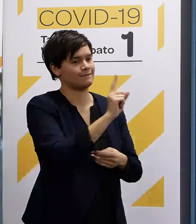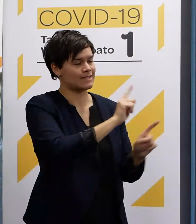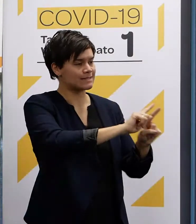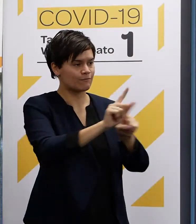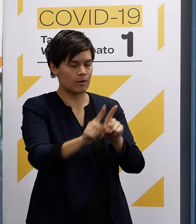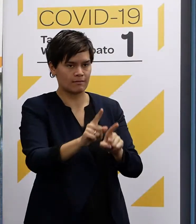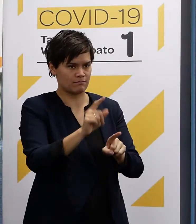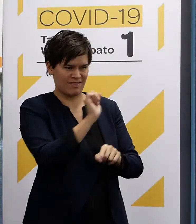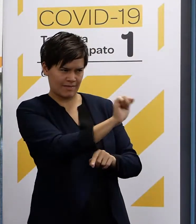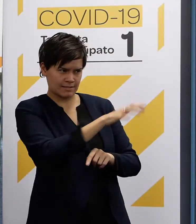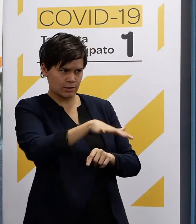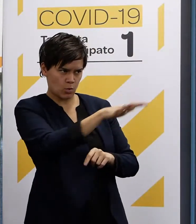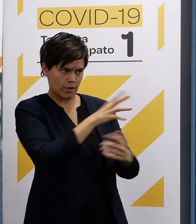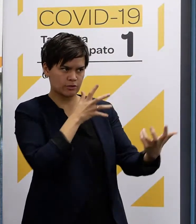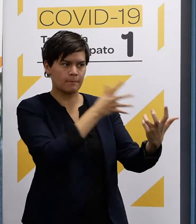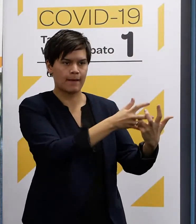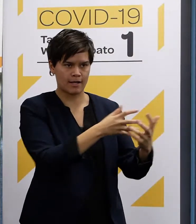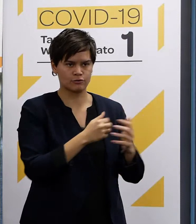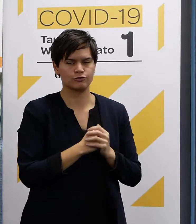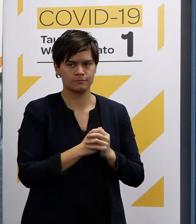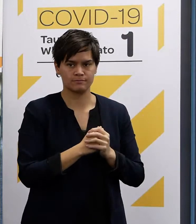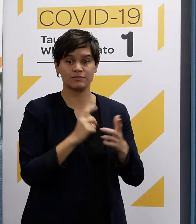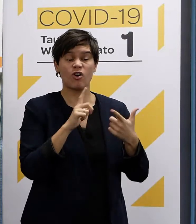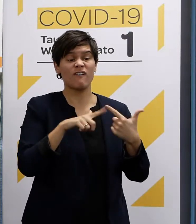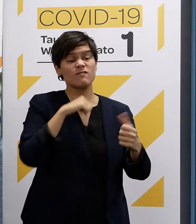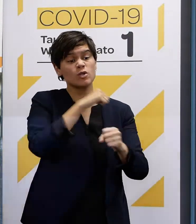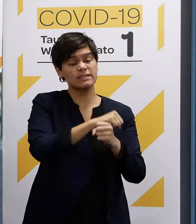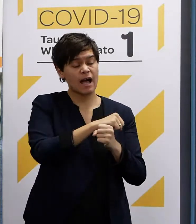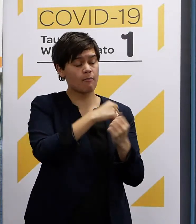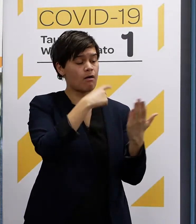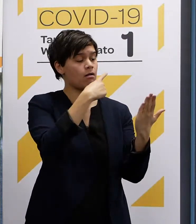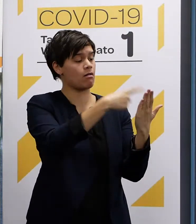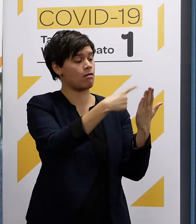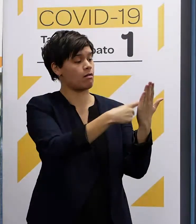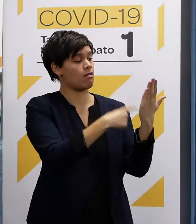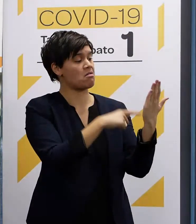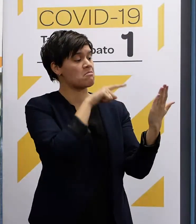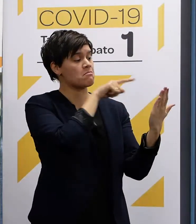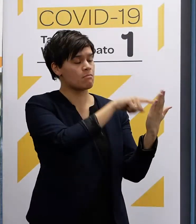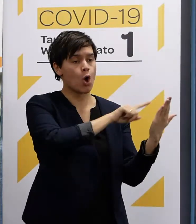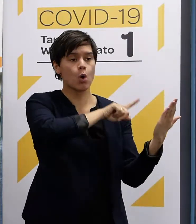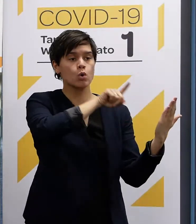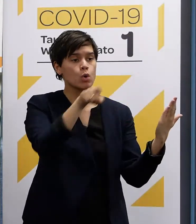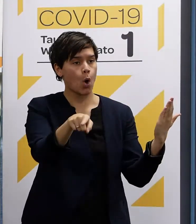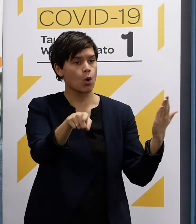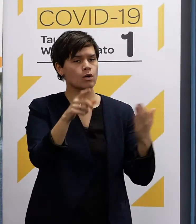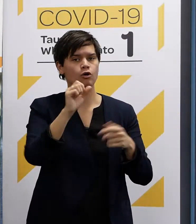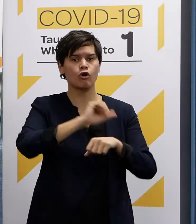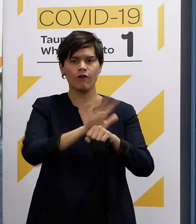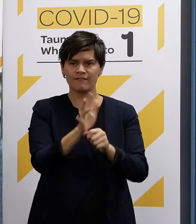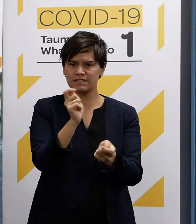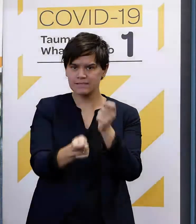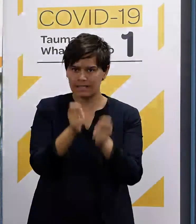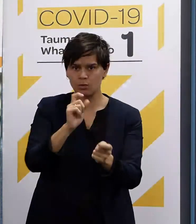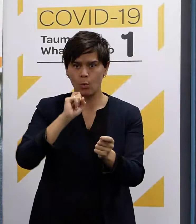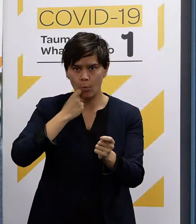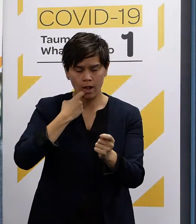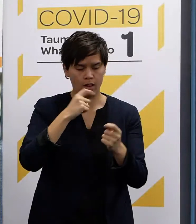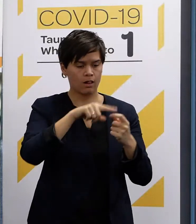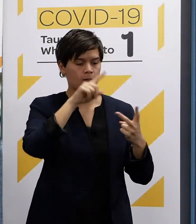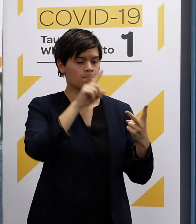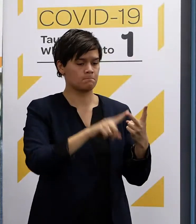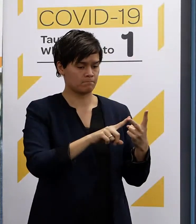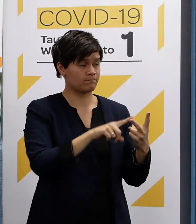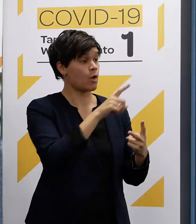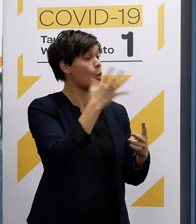of protocols included undertaking a test for COVID-19 at a CBAC, travelling directly from managed